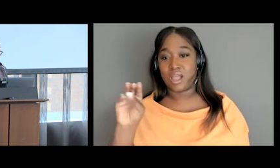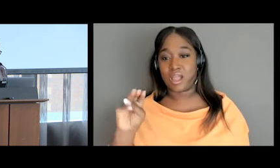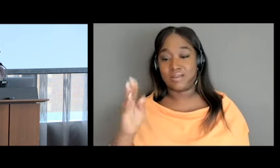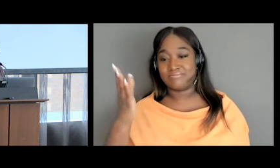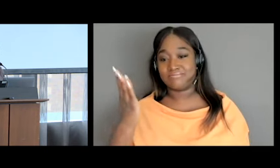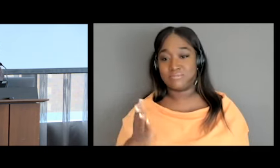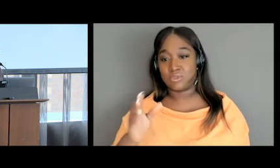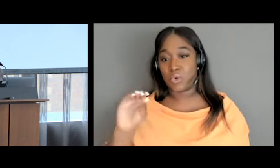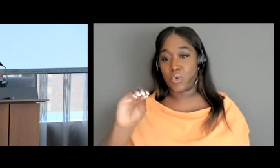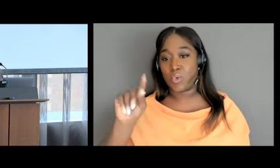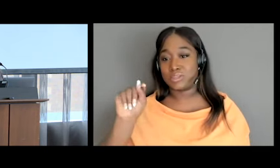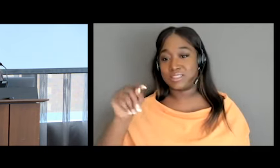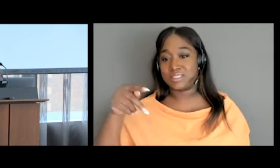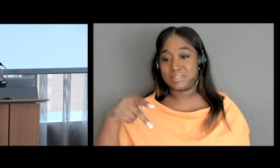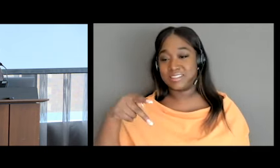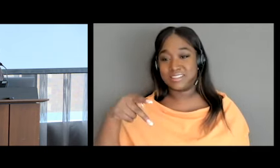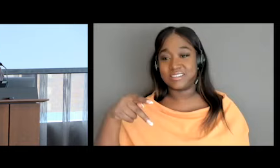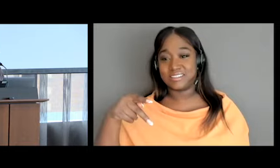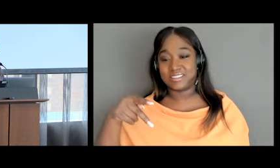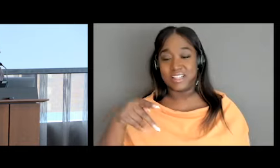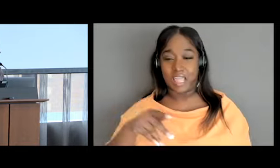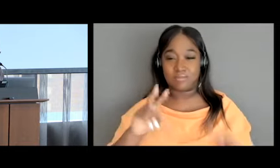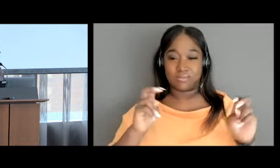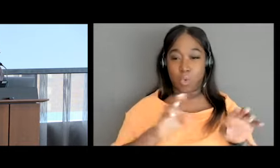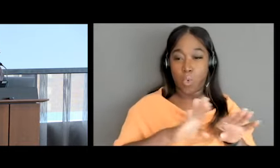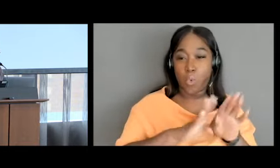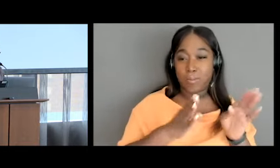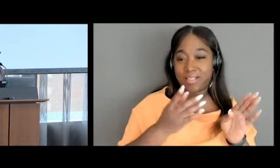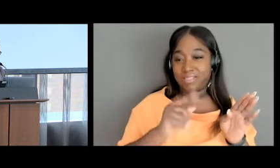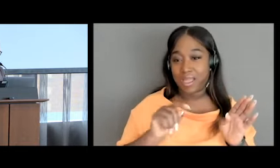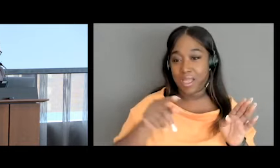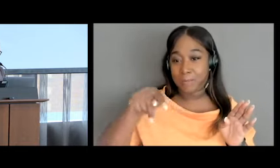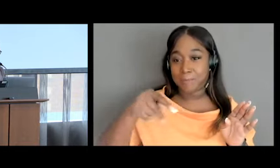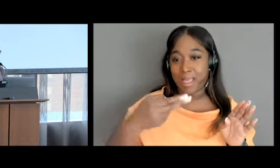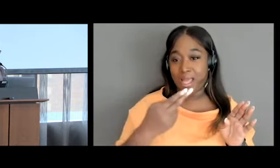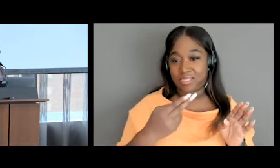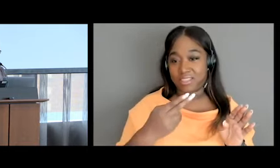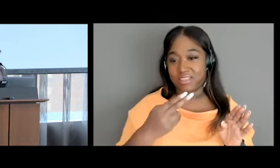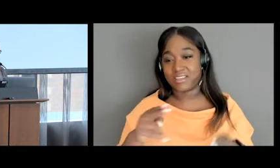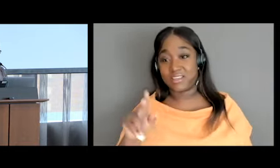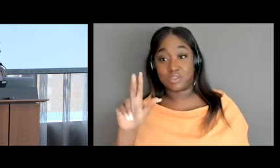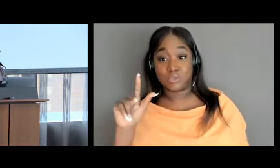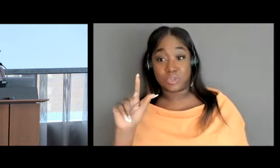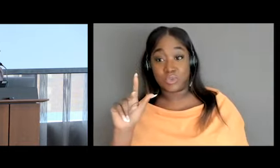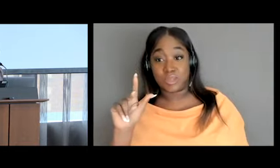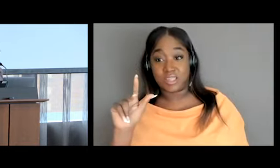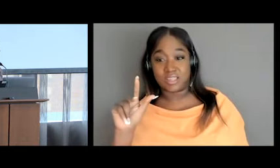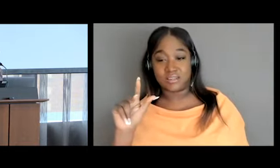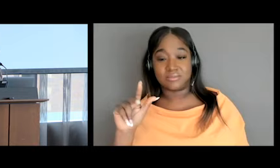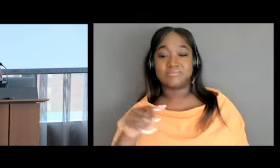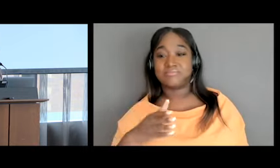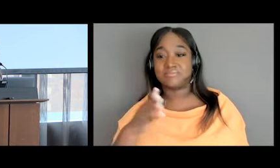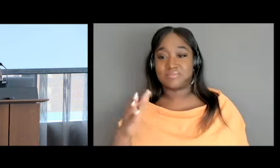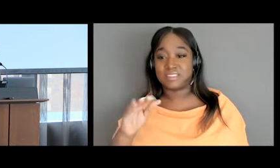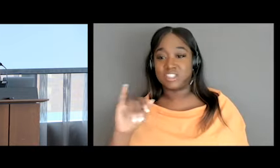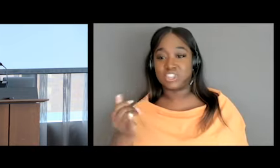tinyurl.com/OTP, as in OpenThePaths 23, the year, and just jam, and it's all one word.